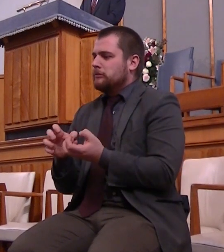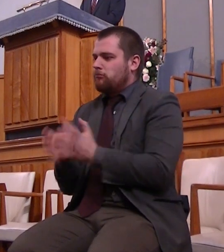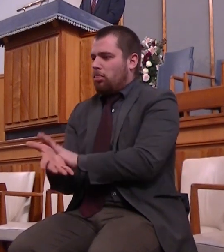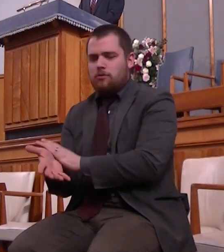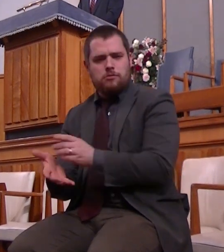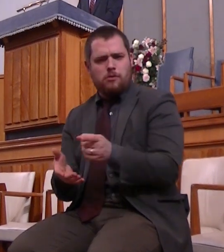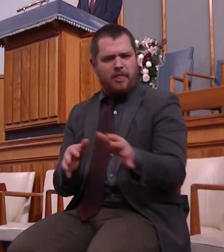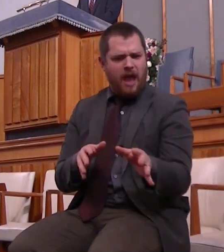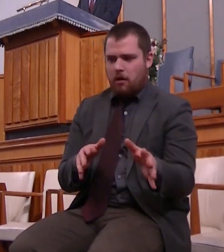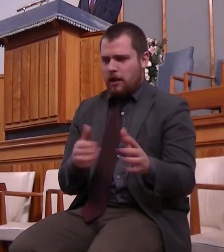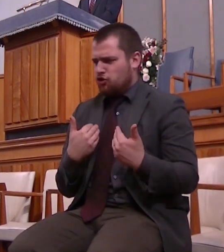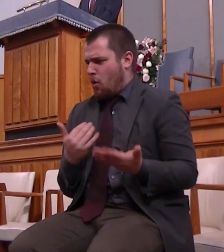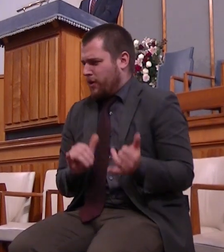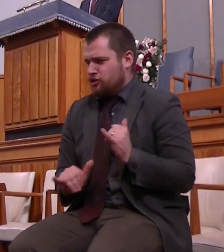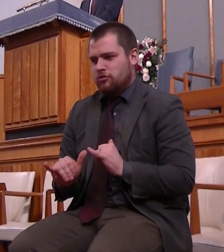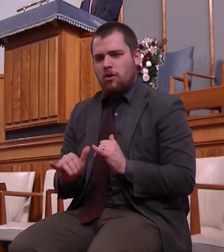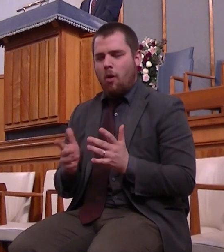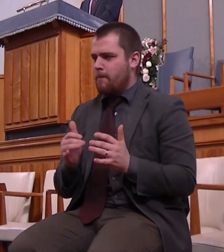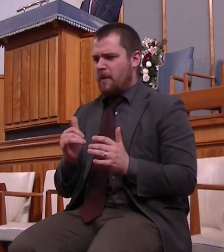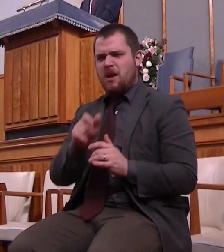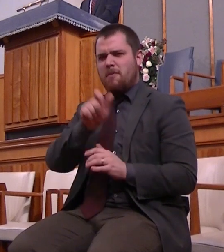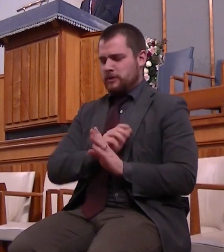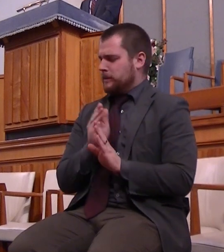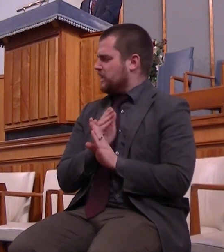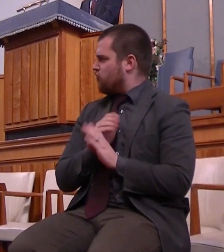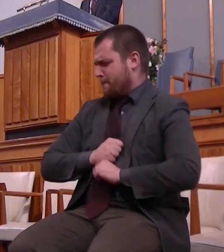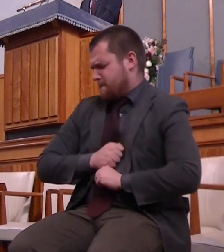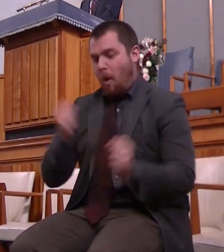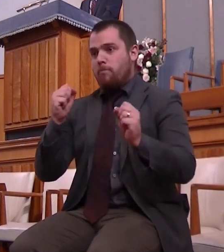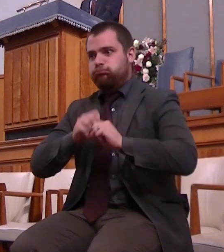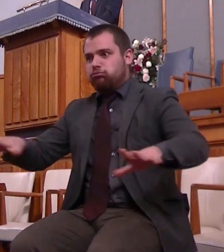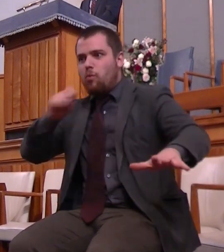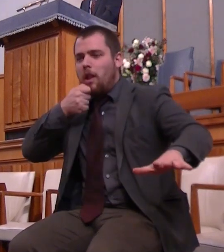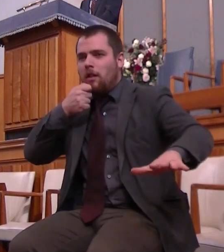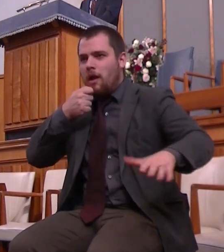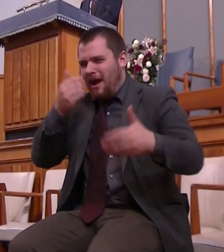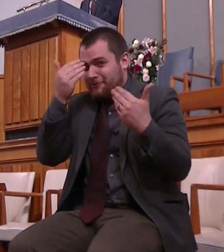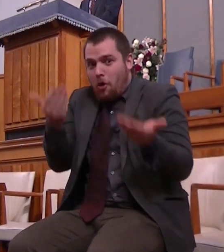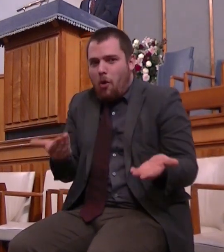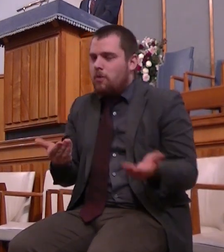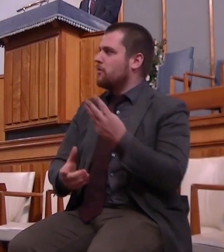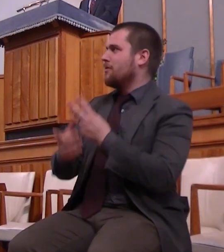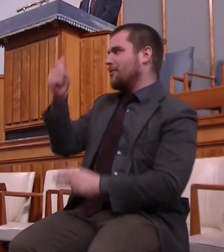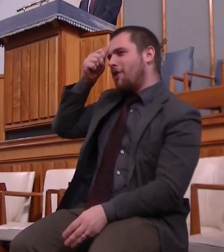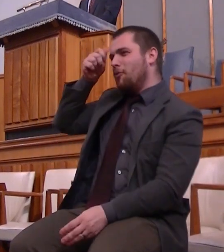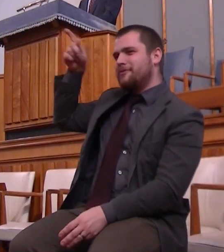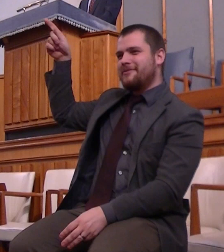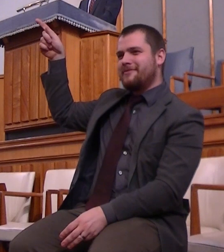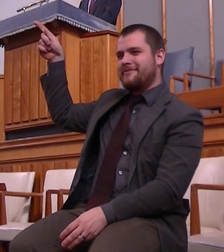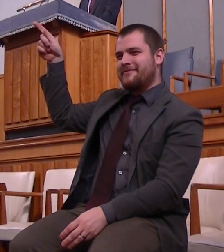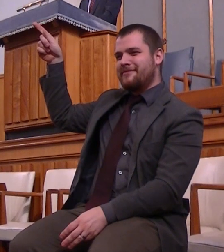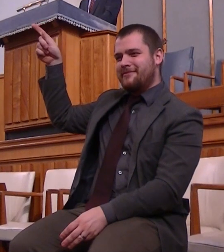world. God knows everything. We can only fear it or guess